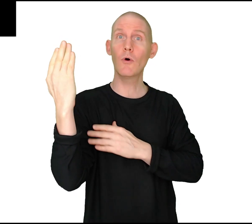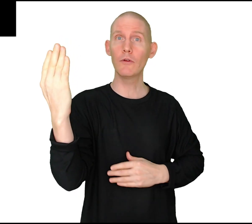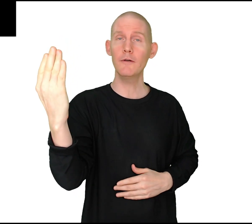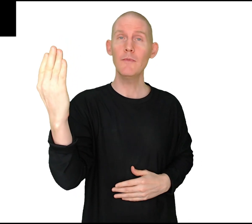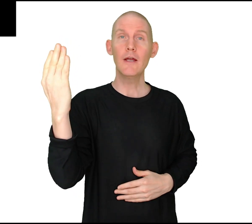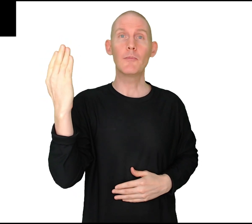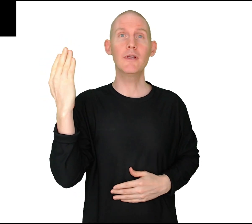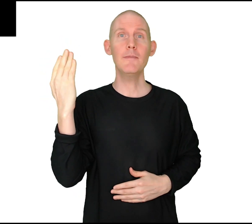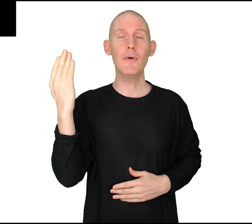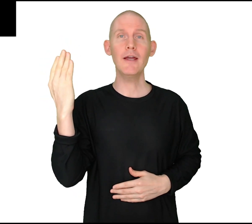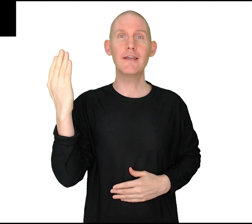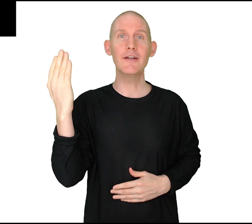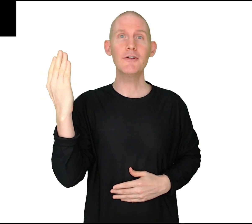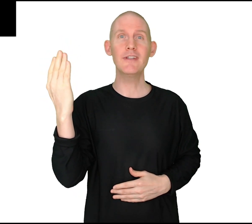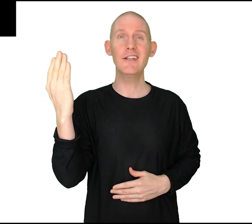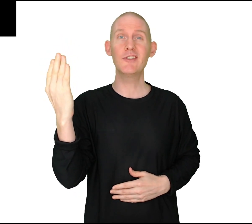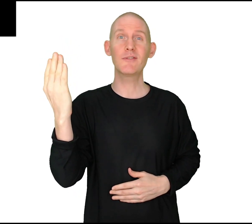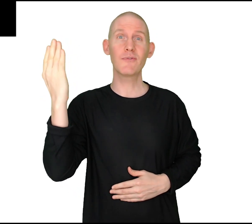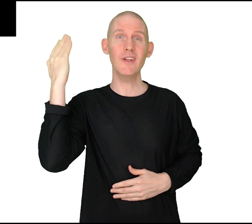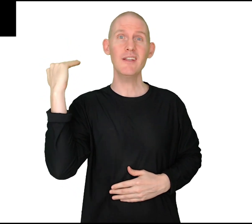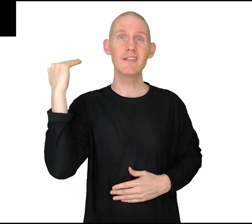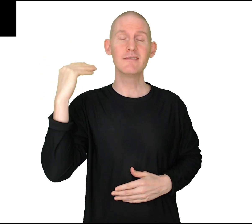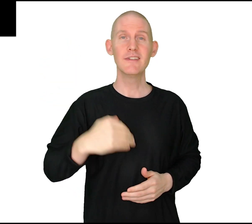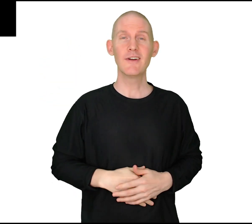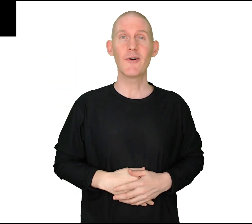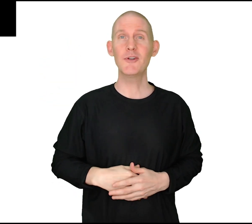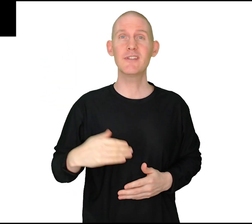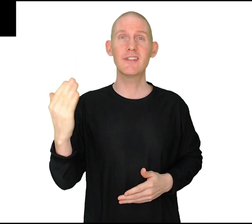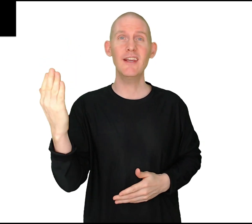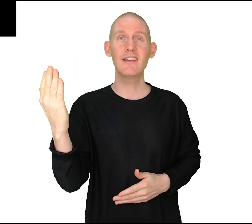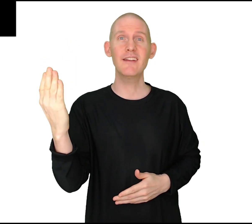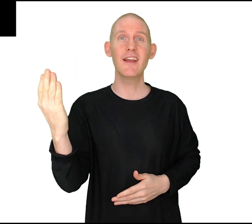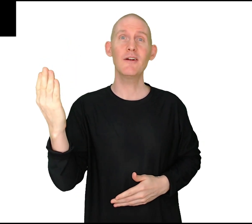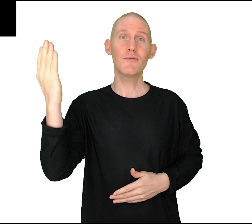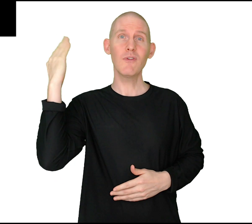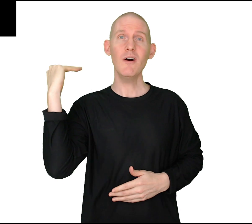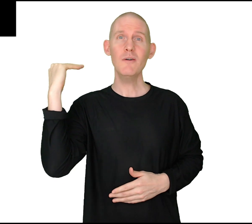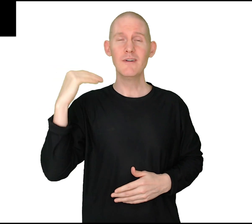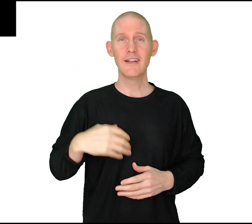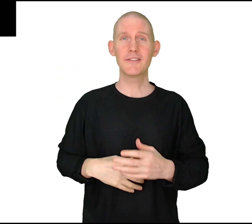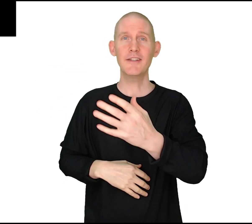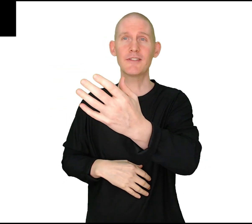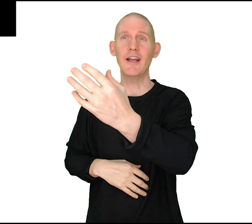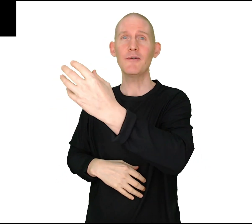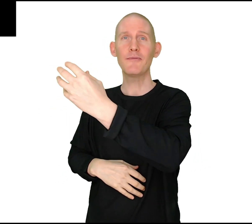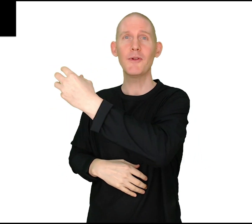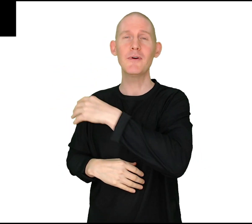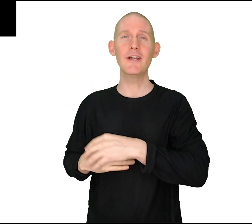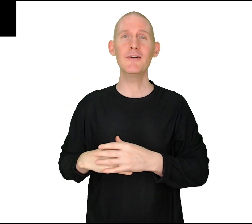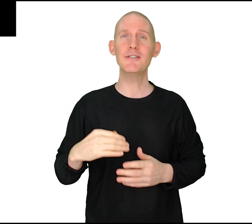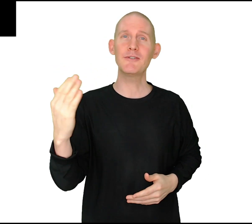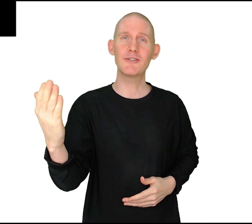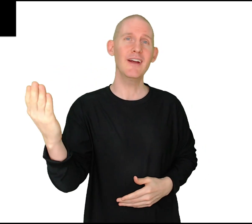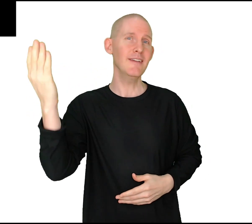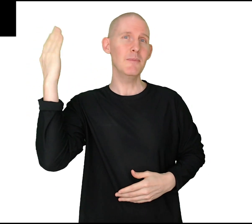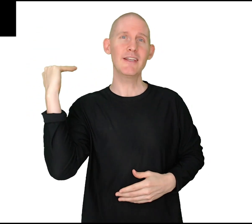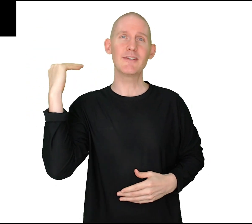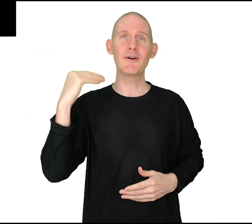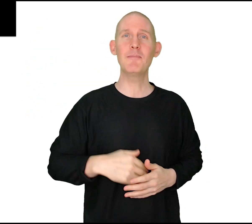shoulder. Bring it back here and then just flick. Or you could say, let the air flow. It's like there's air flow here and you're trying to make it go past